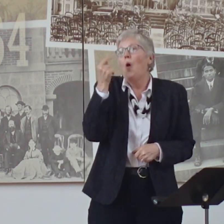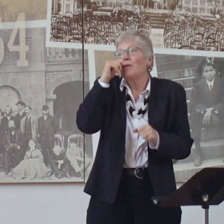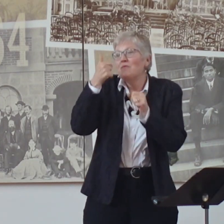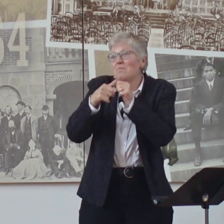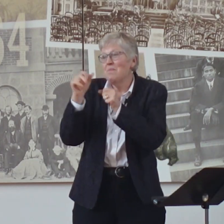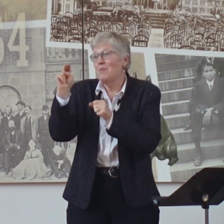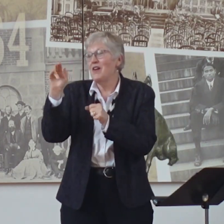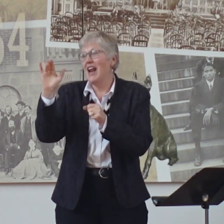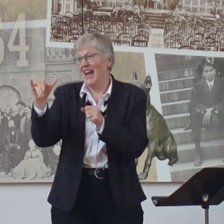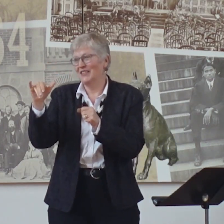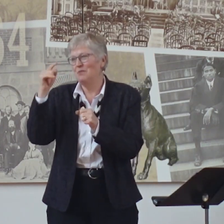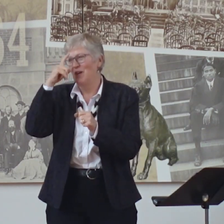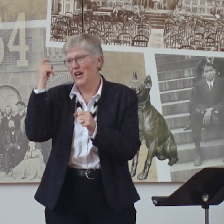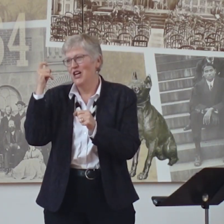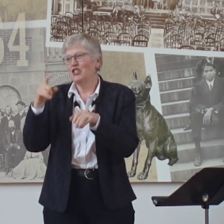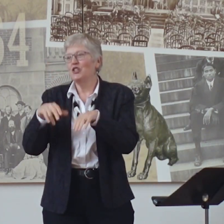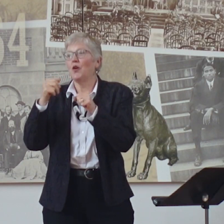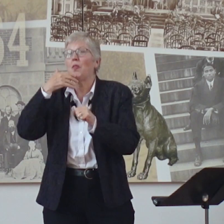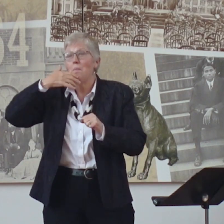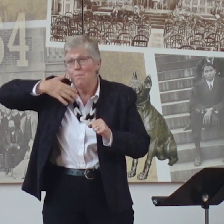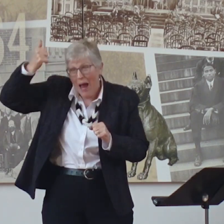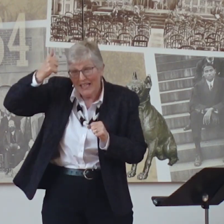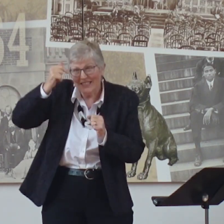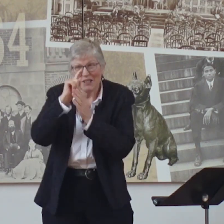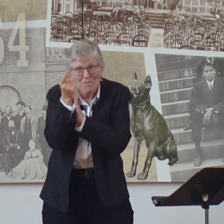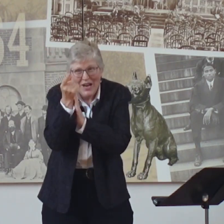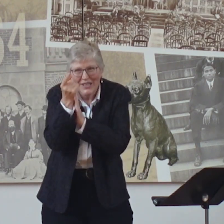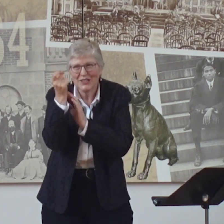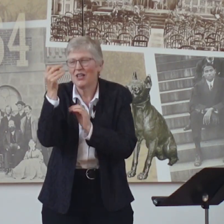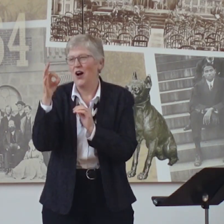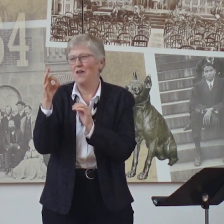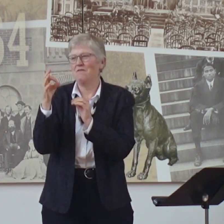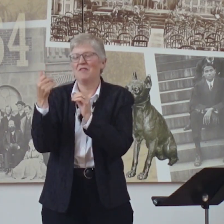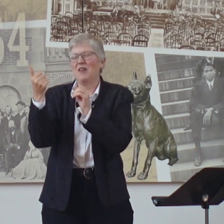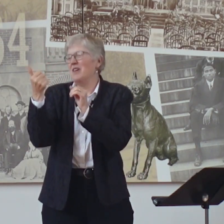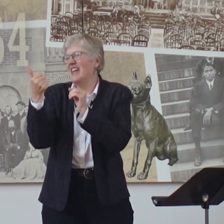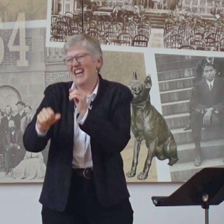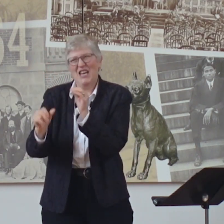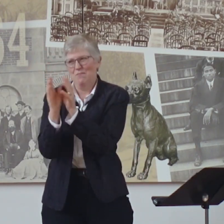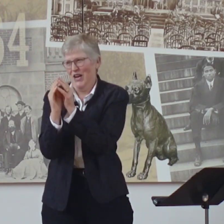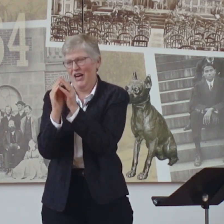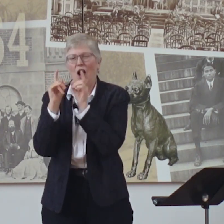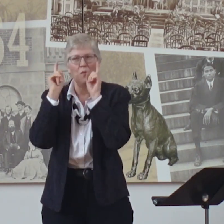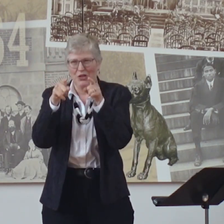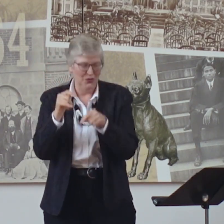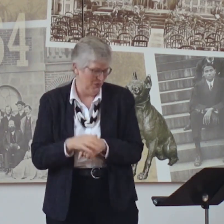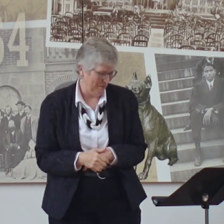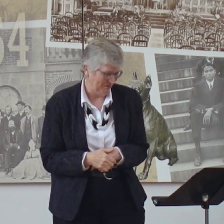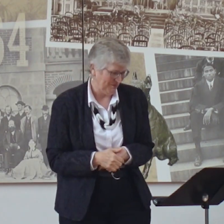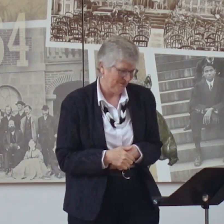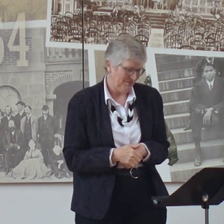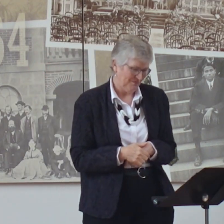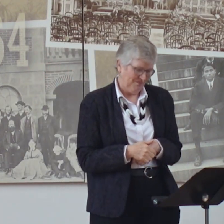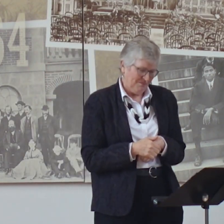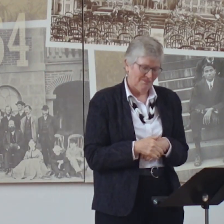I will always remember Nancy as the person who took the best meeting minute notes for any meeting that I went